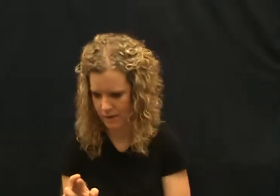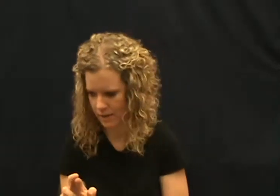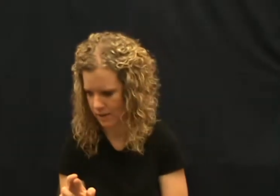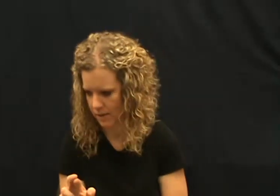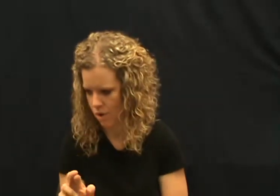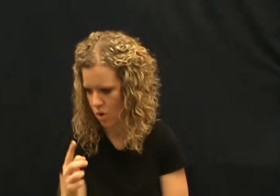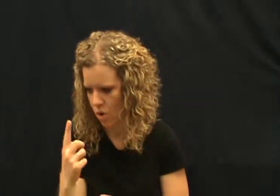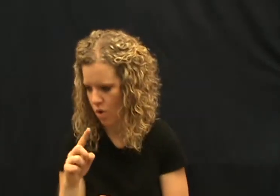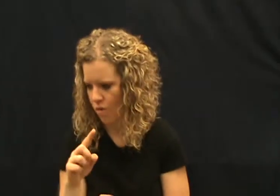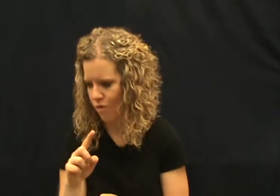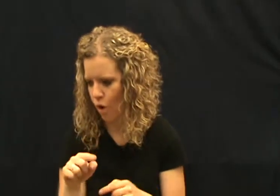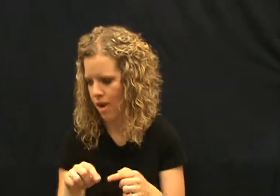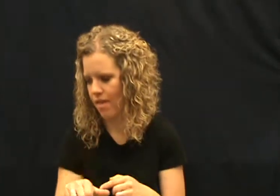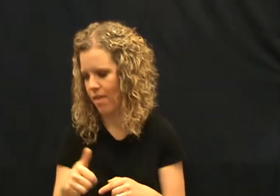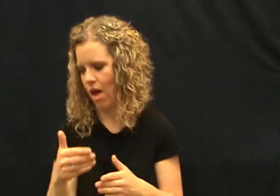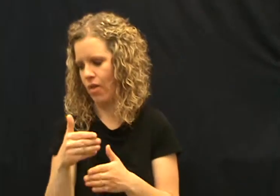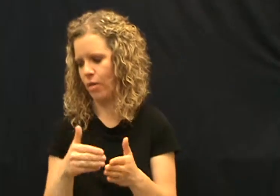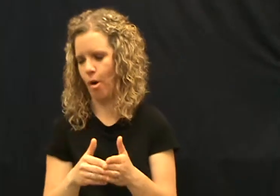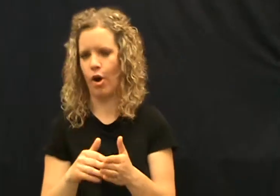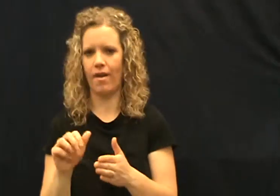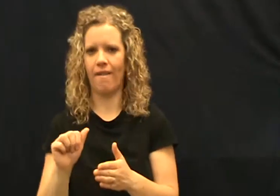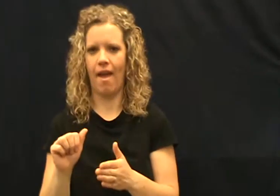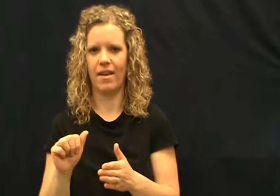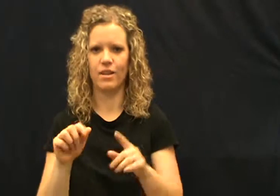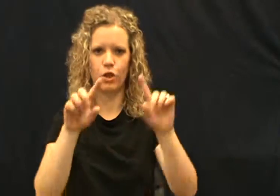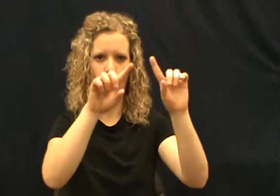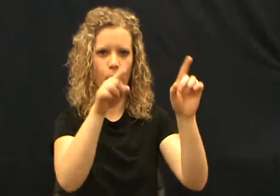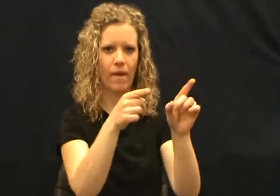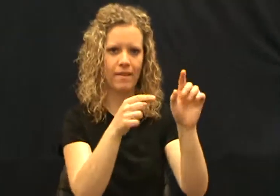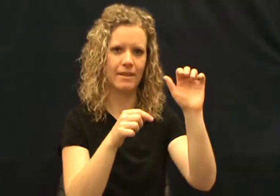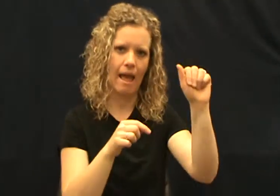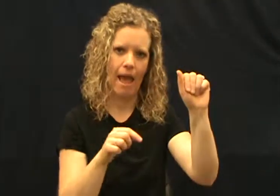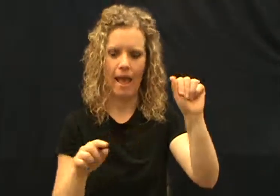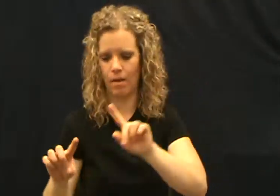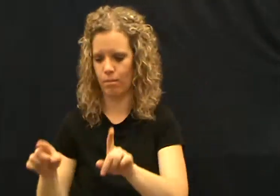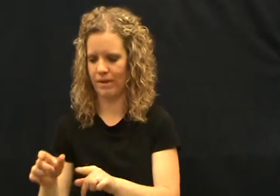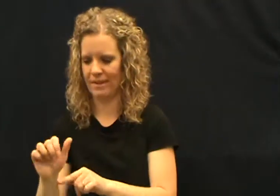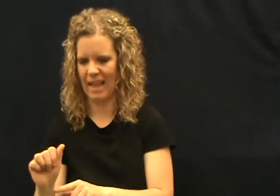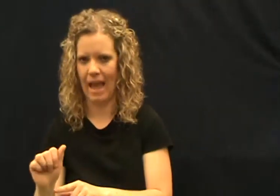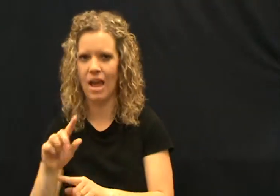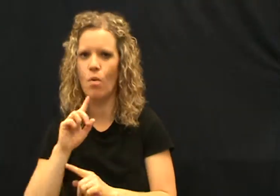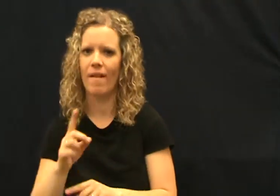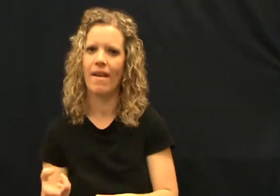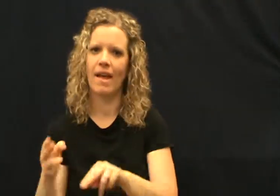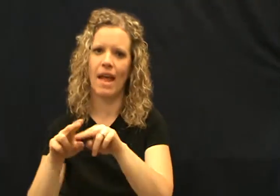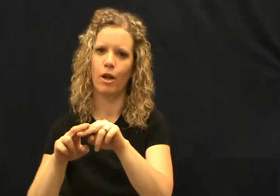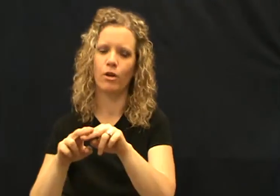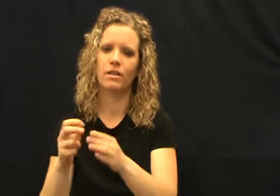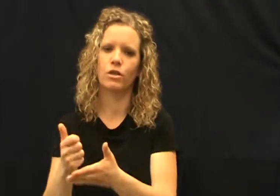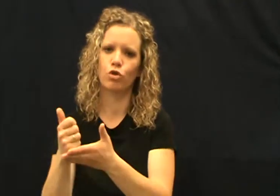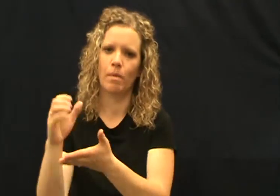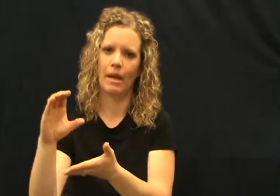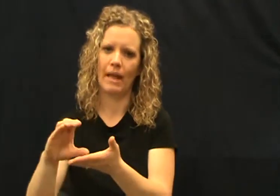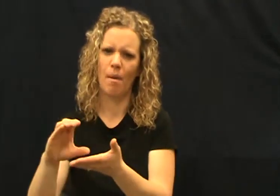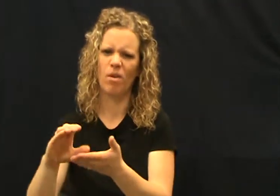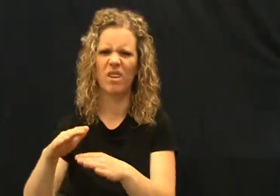the transaction of A, and it shows an increase to contributed capital. Contributed capital is on the right-hand side of the balance